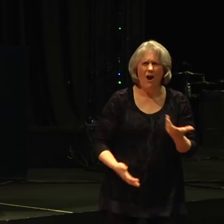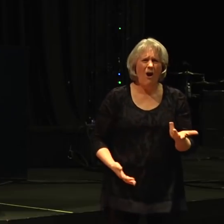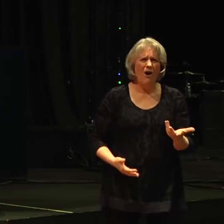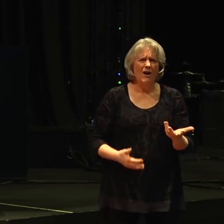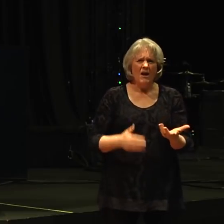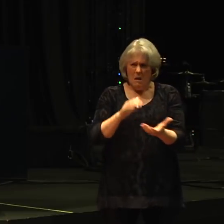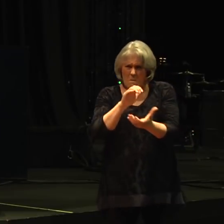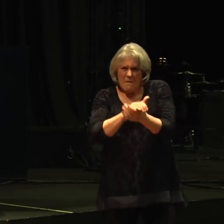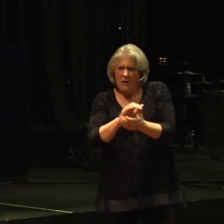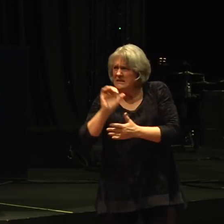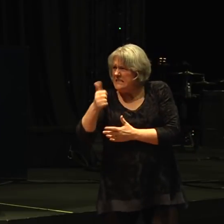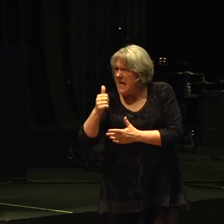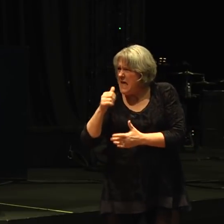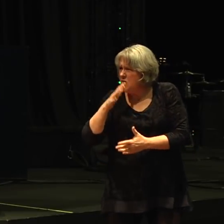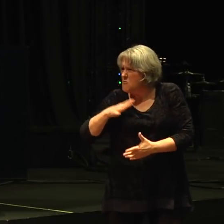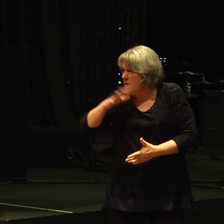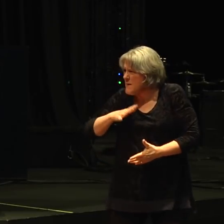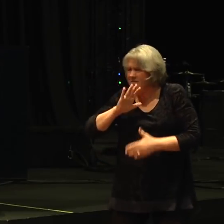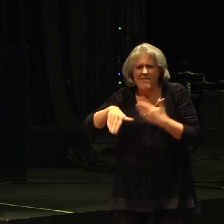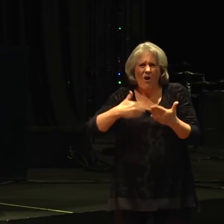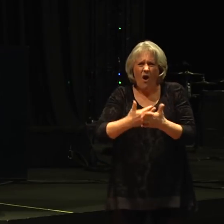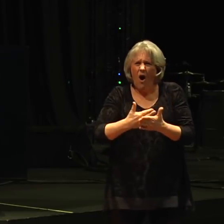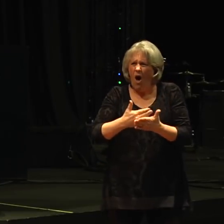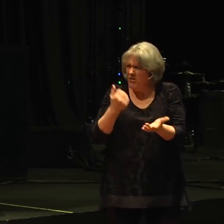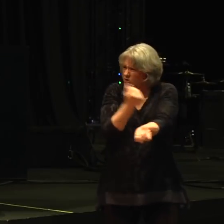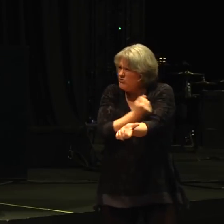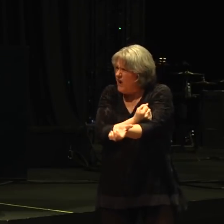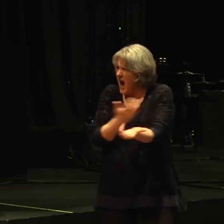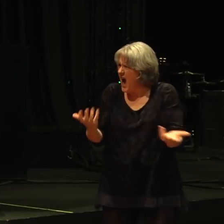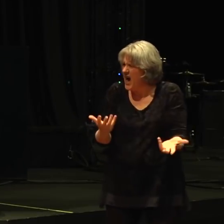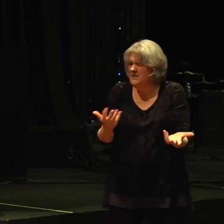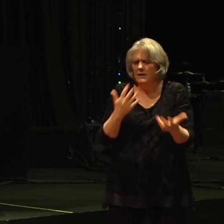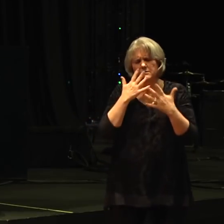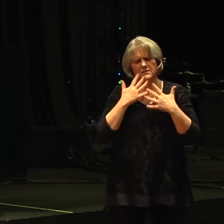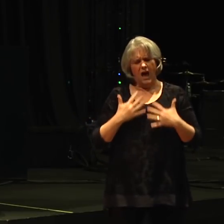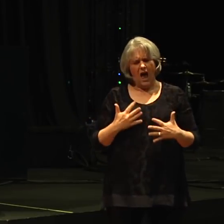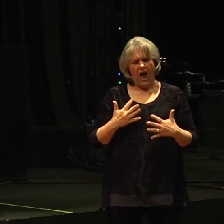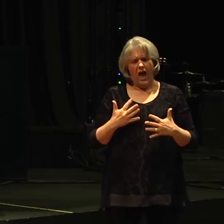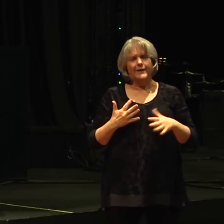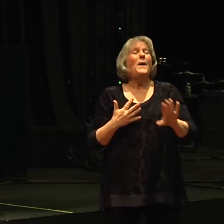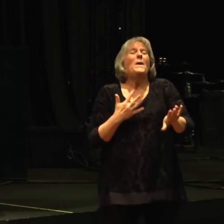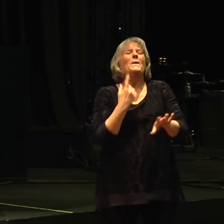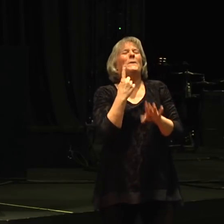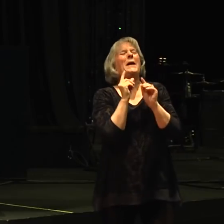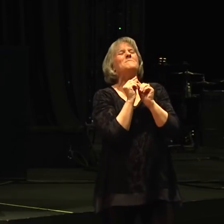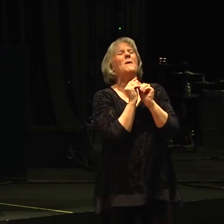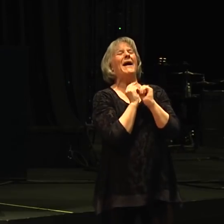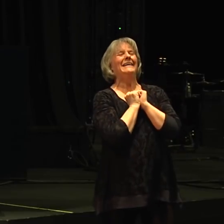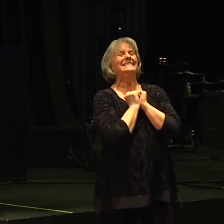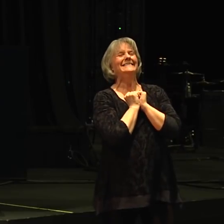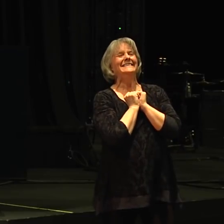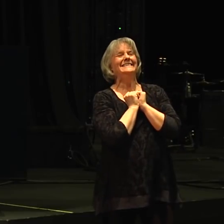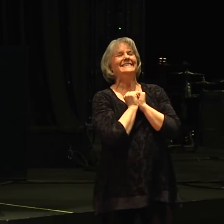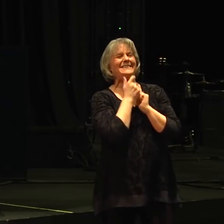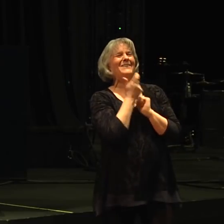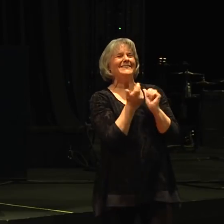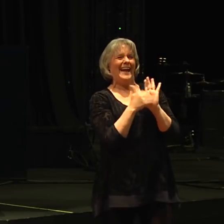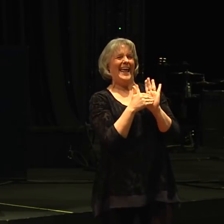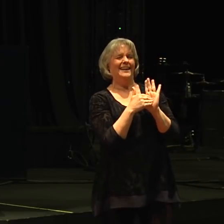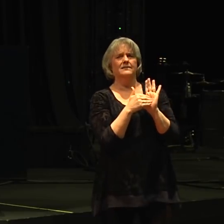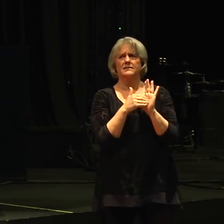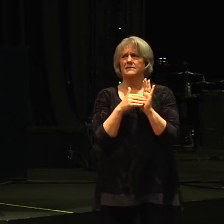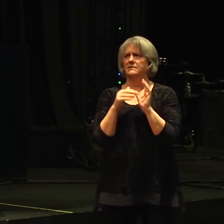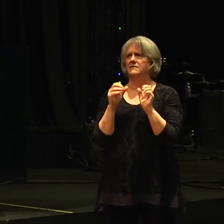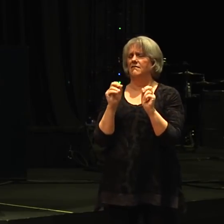women? Oh, so they're all on meth. I feel sad. Let's just watch one more.